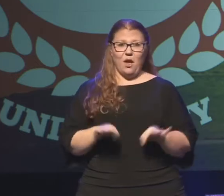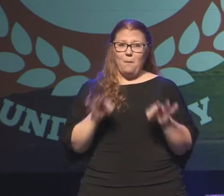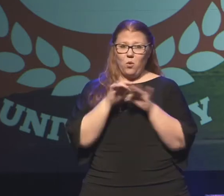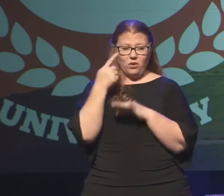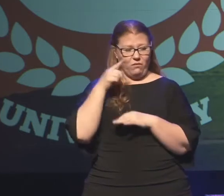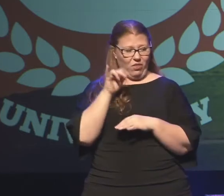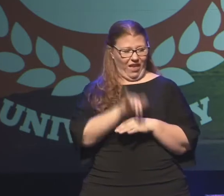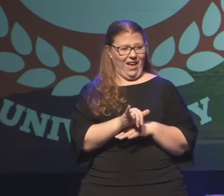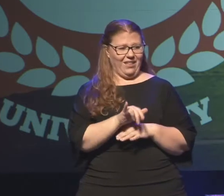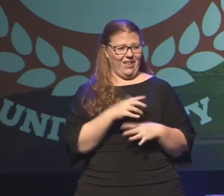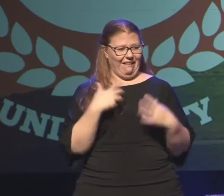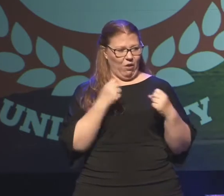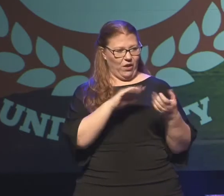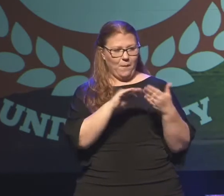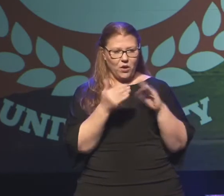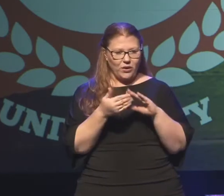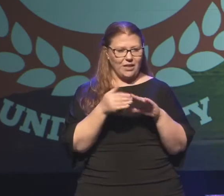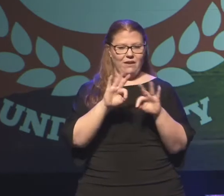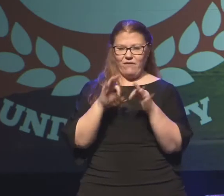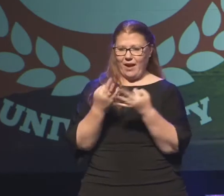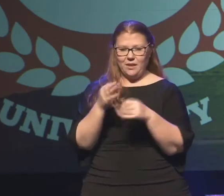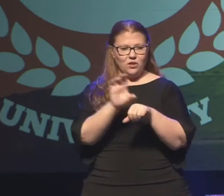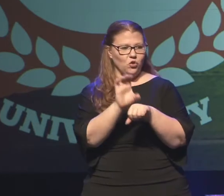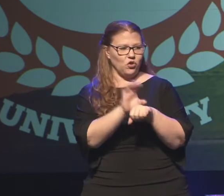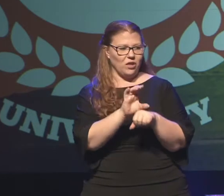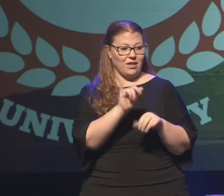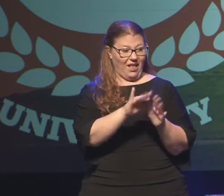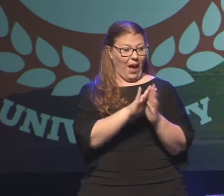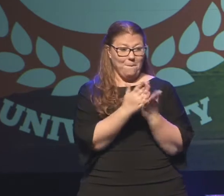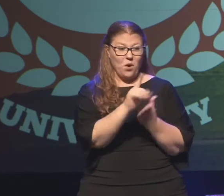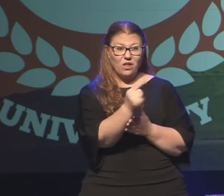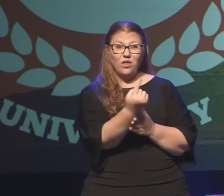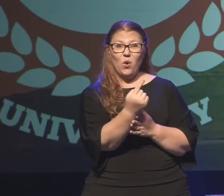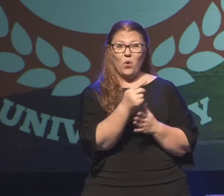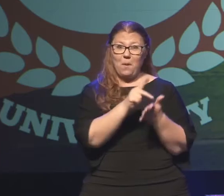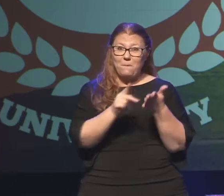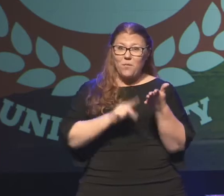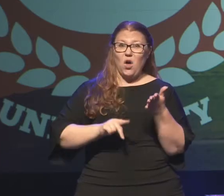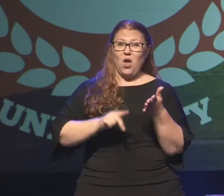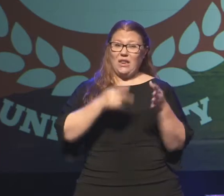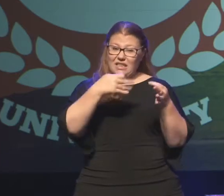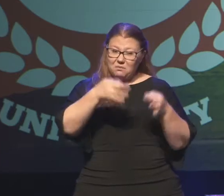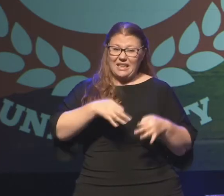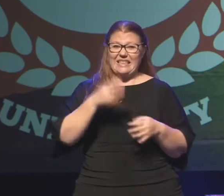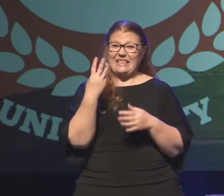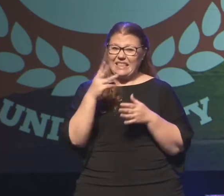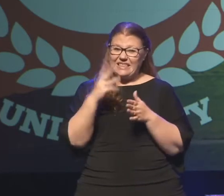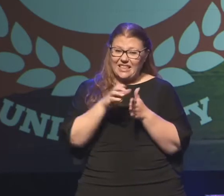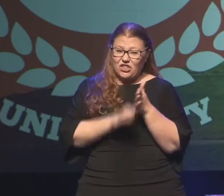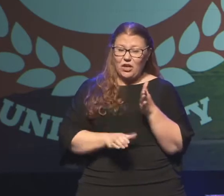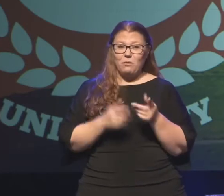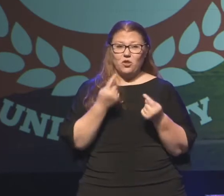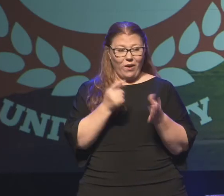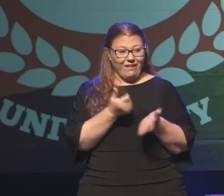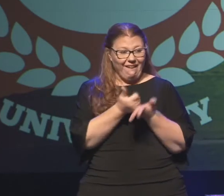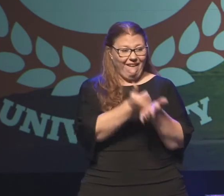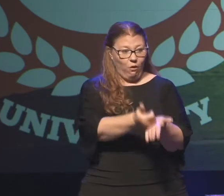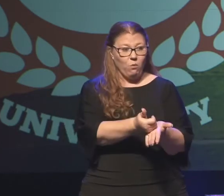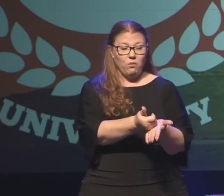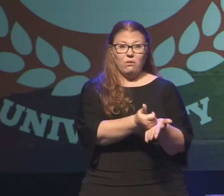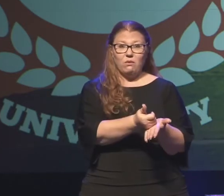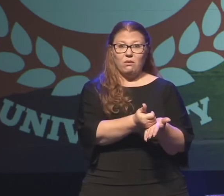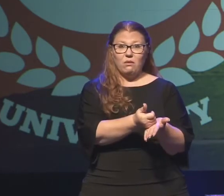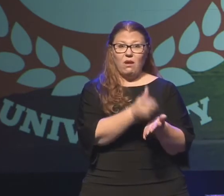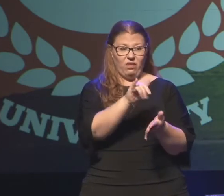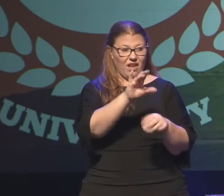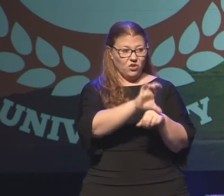communities and families and churches, in this book alone, Paul spends 16 chapters trying to help them. And